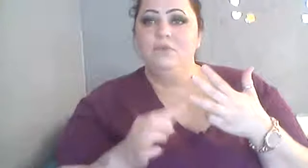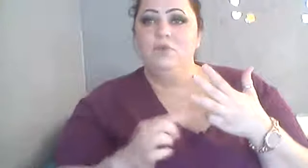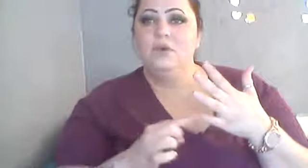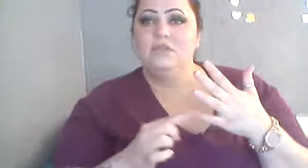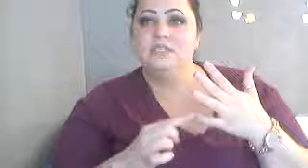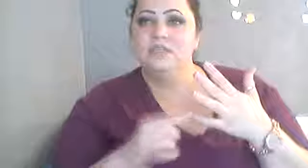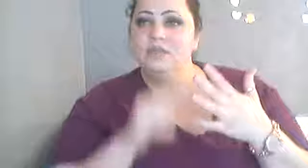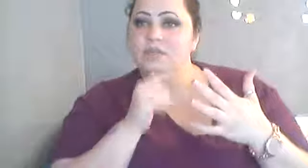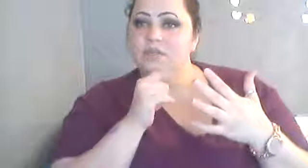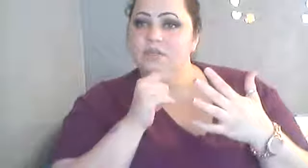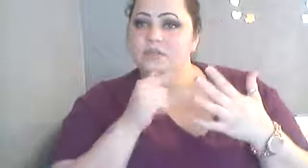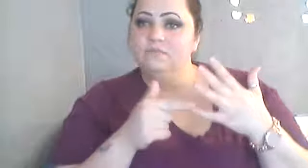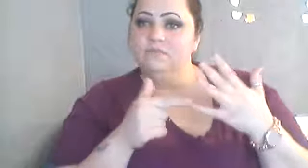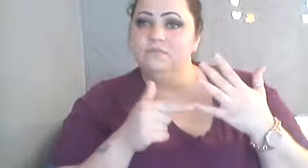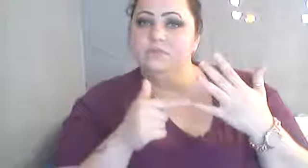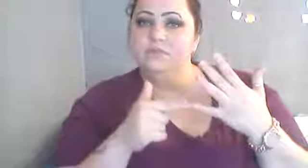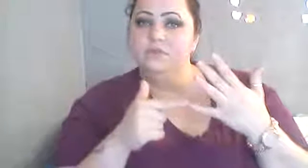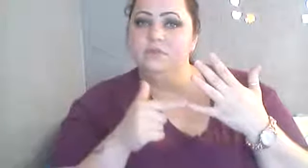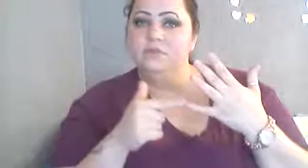Who else is here?